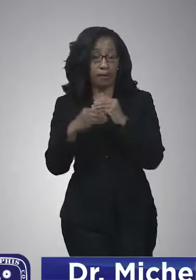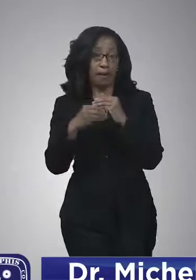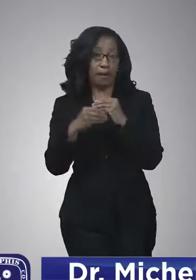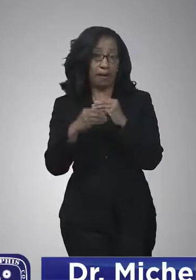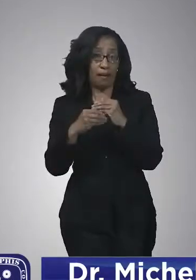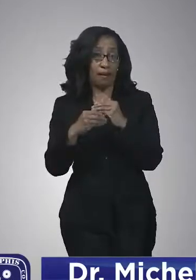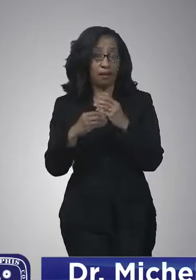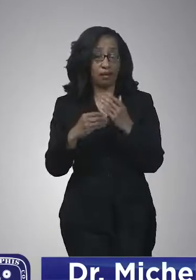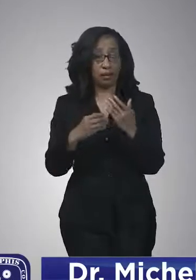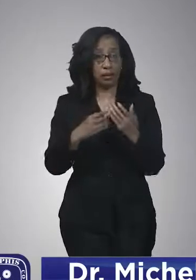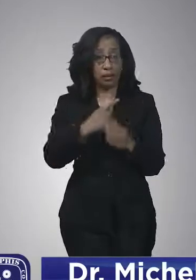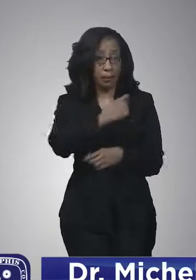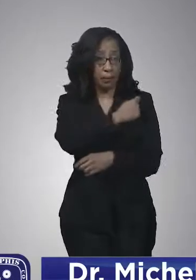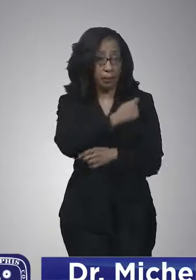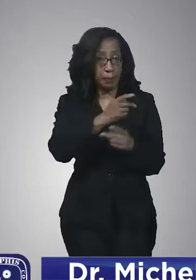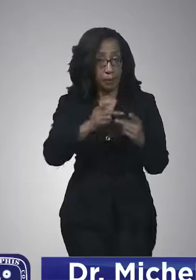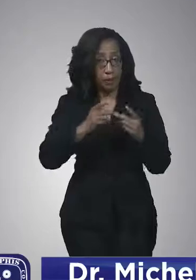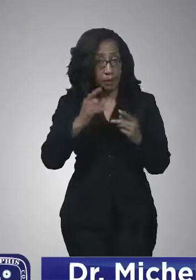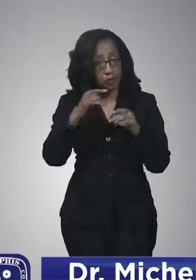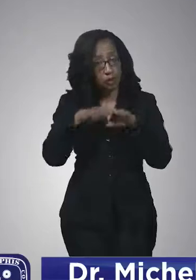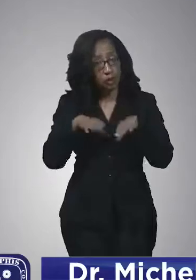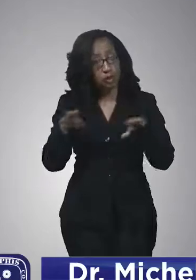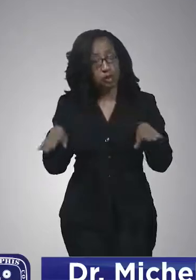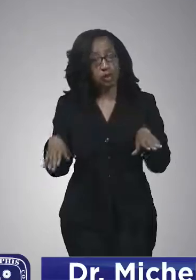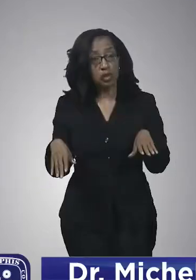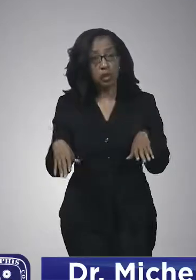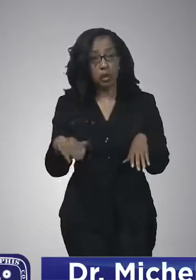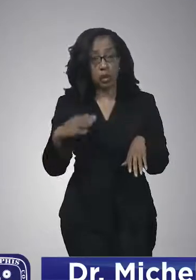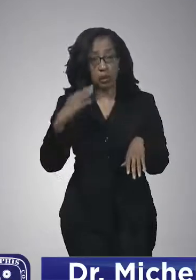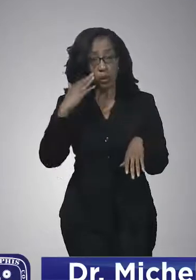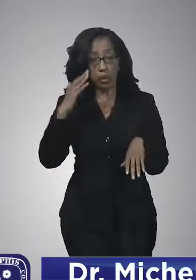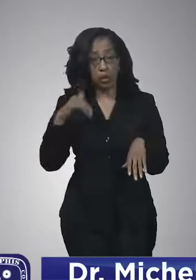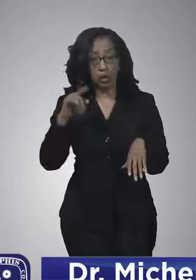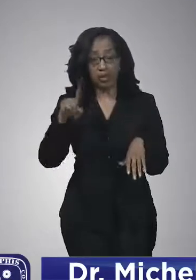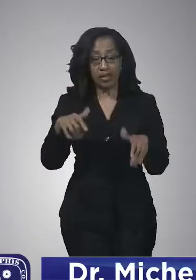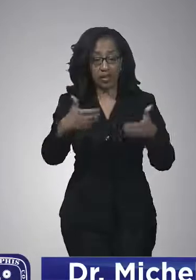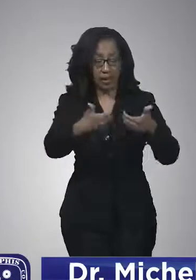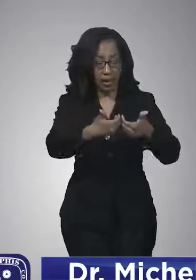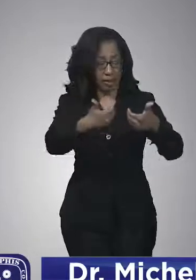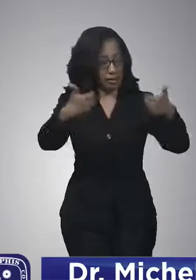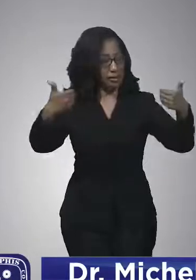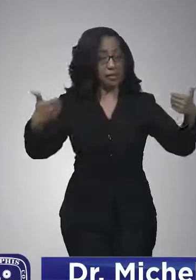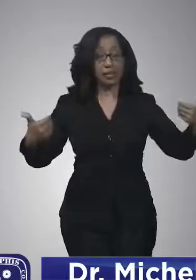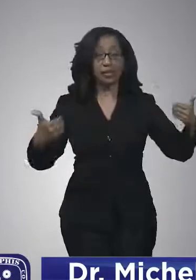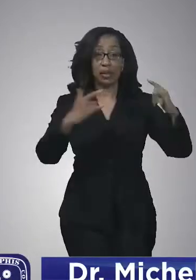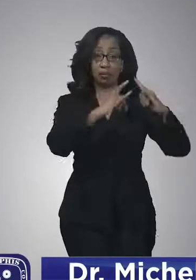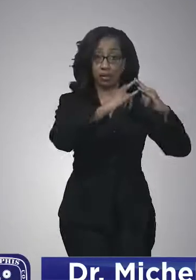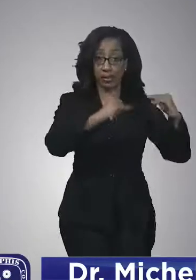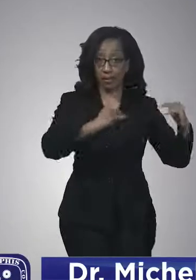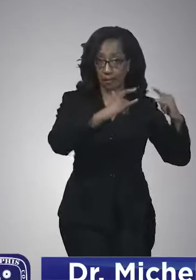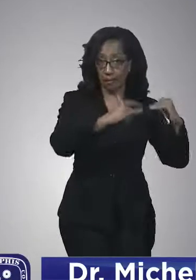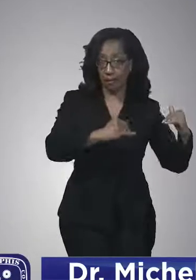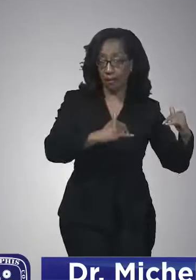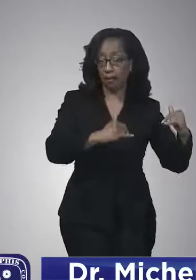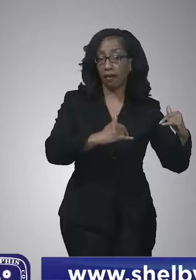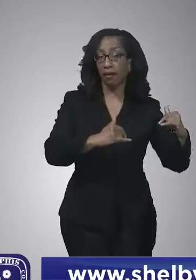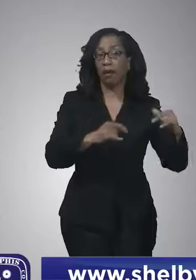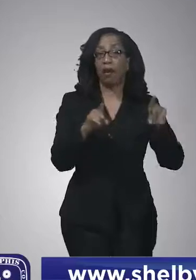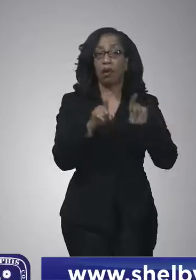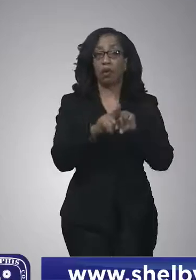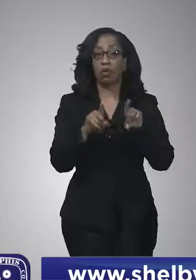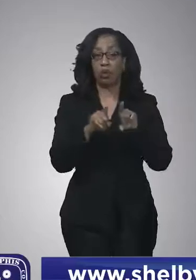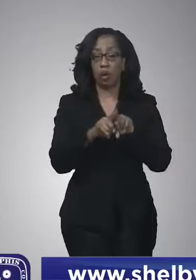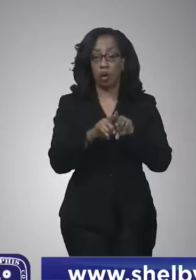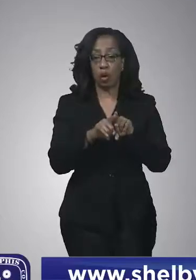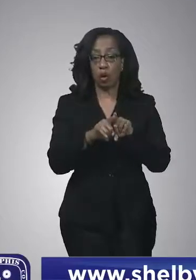at our existing sites, we know that more than likely we need to have a separate tent. We need to be able to have a separate